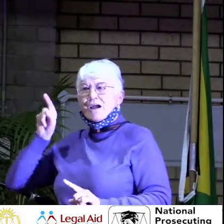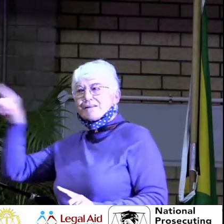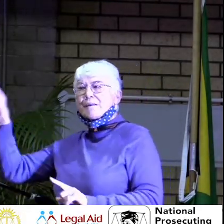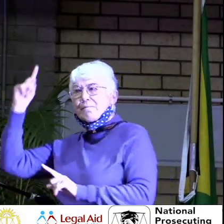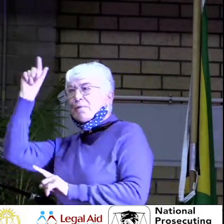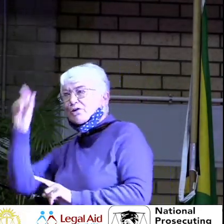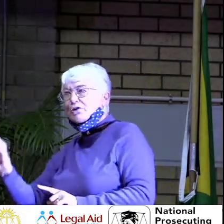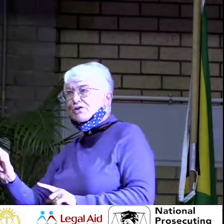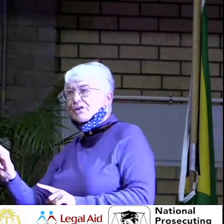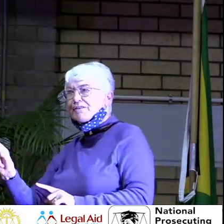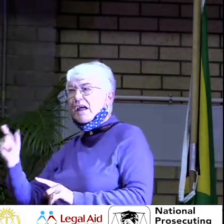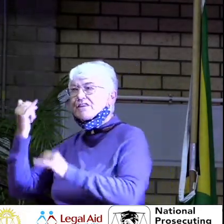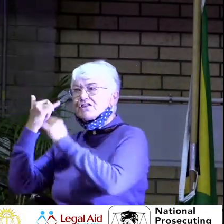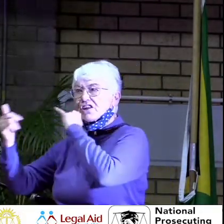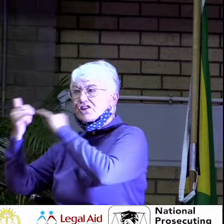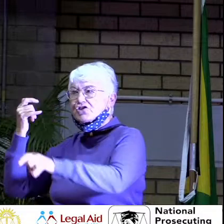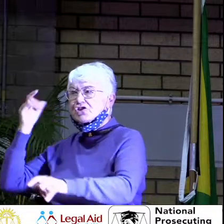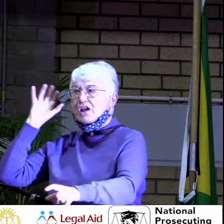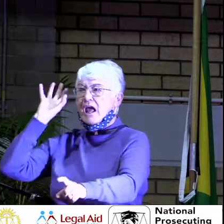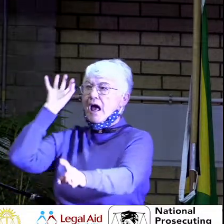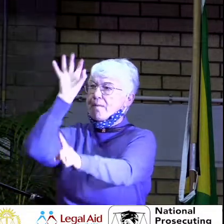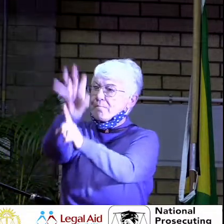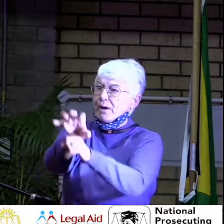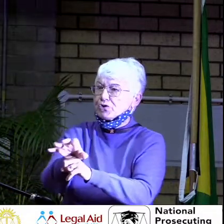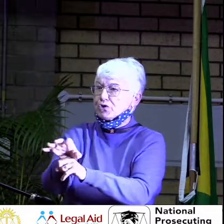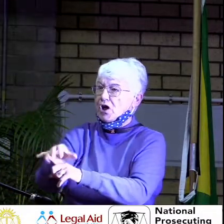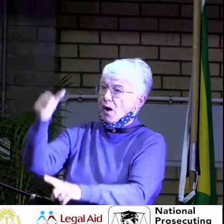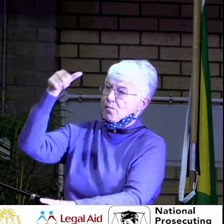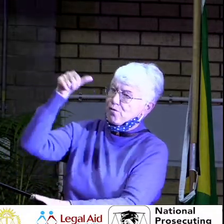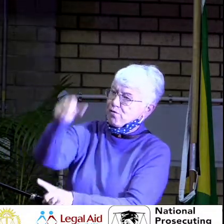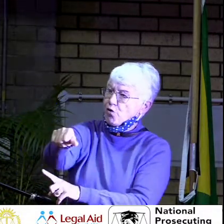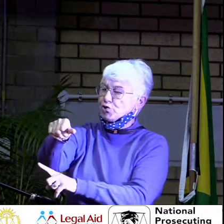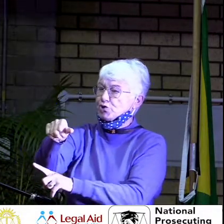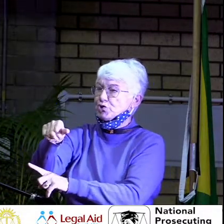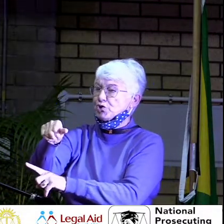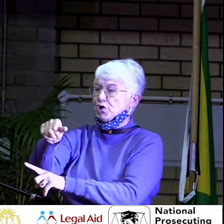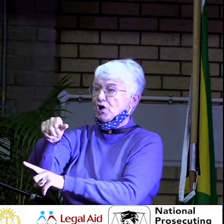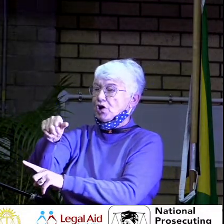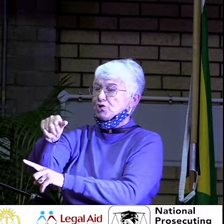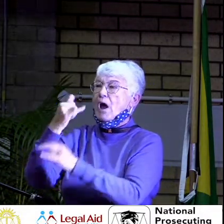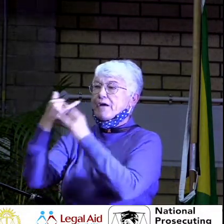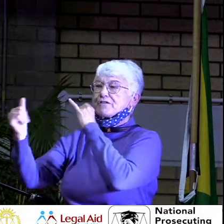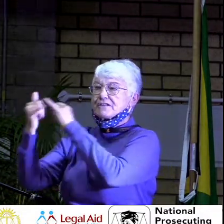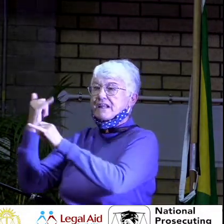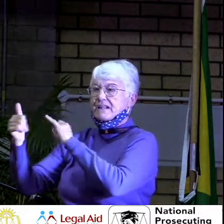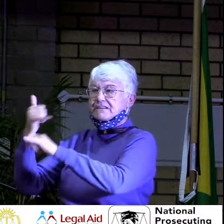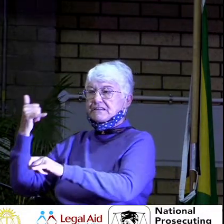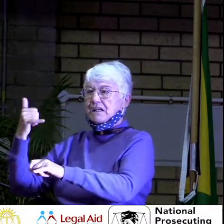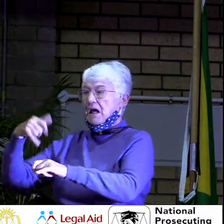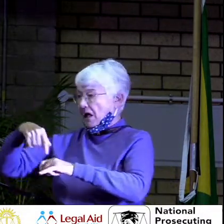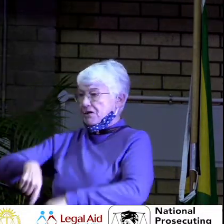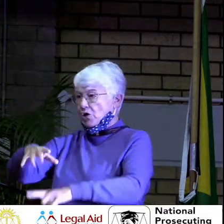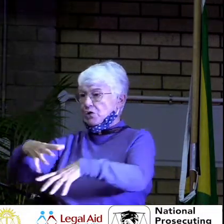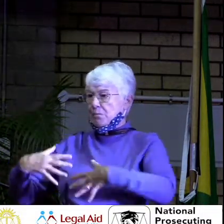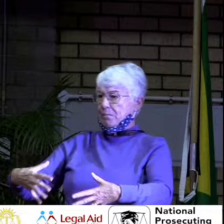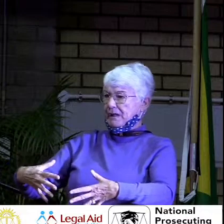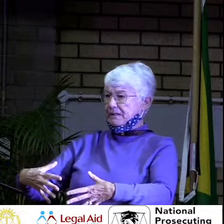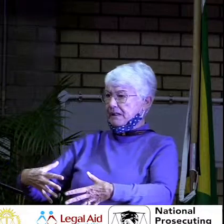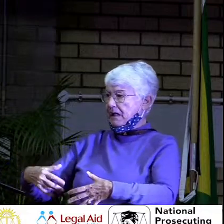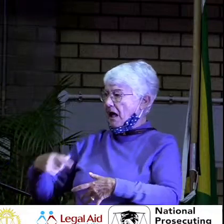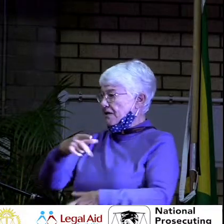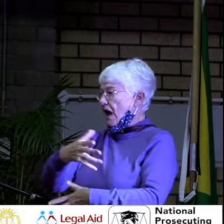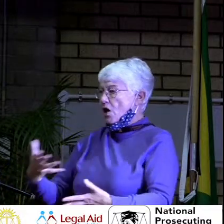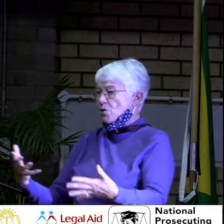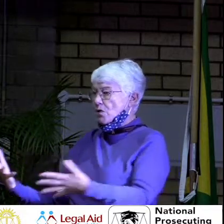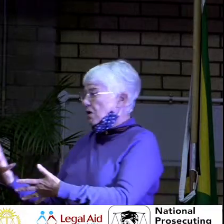away. We have like emergency family planning, like contraception.